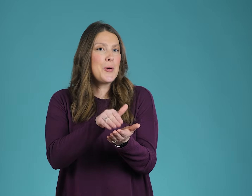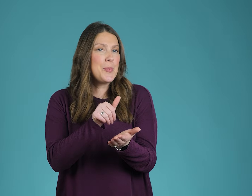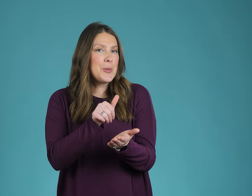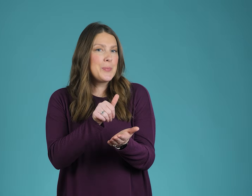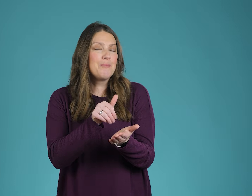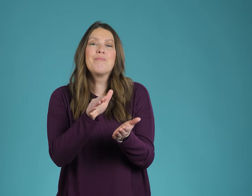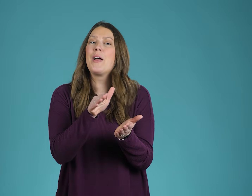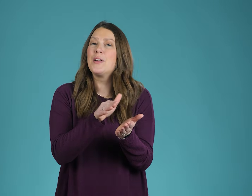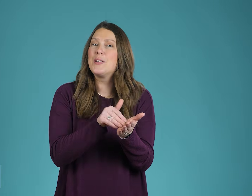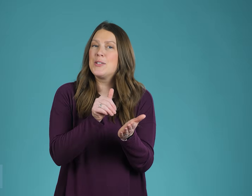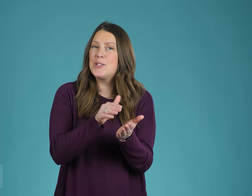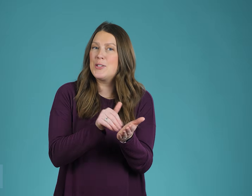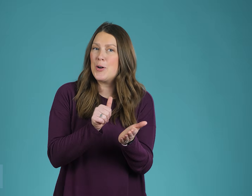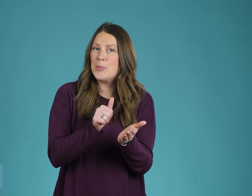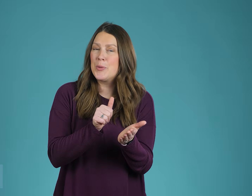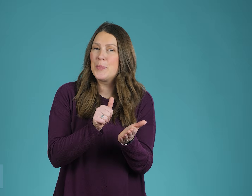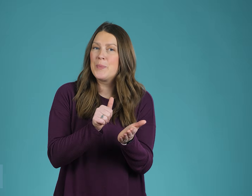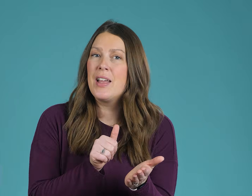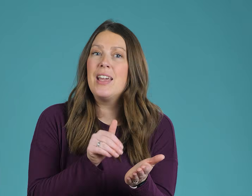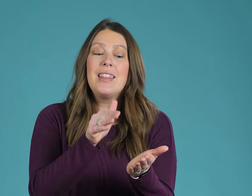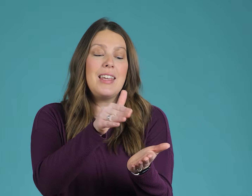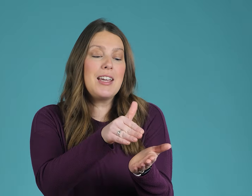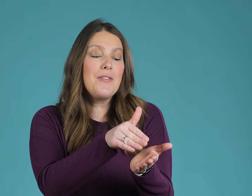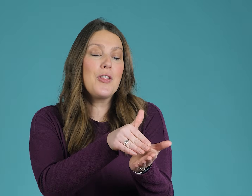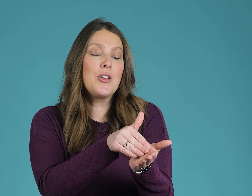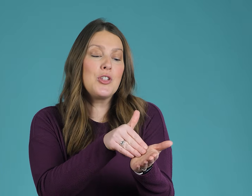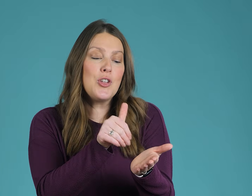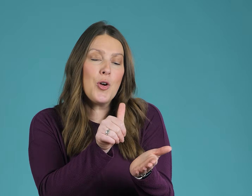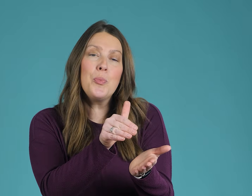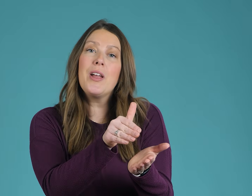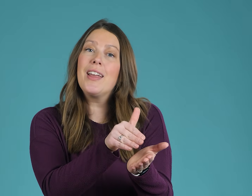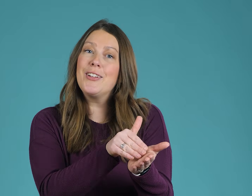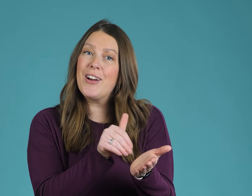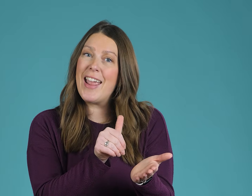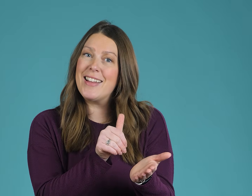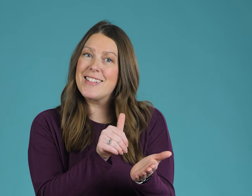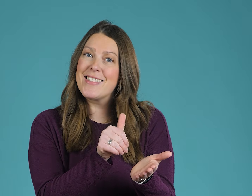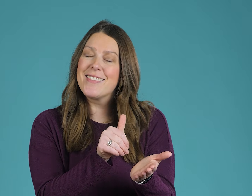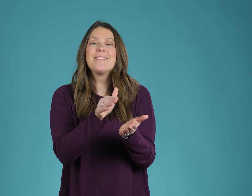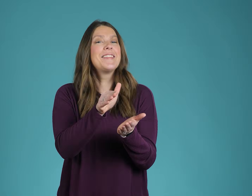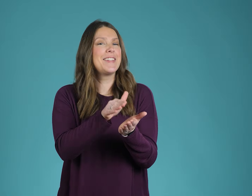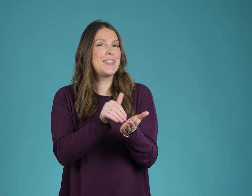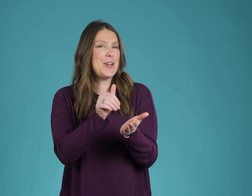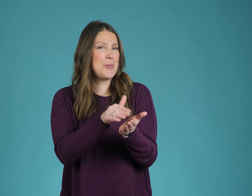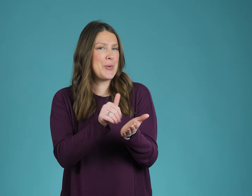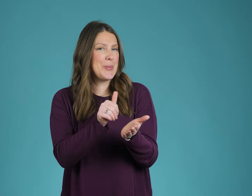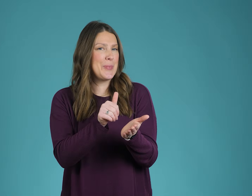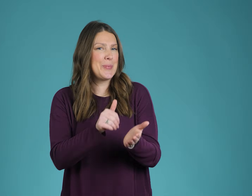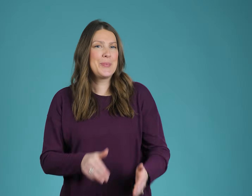Soap. Soap. Think of the soap in your hands. Soap.